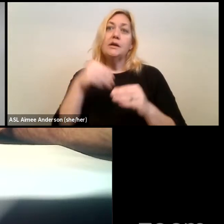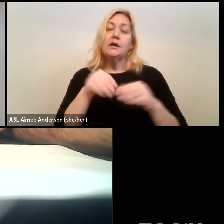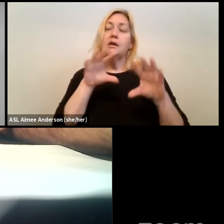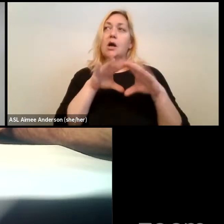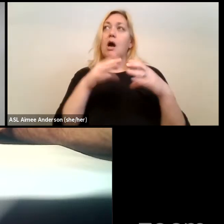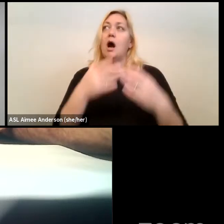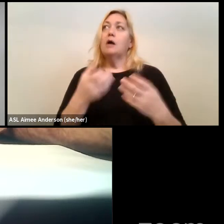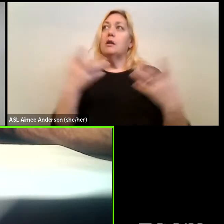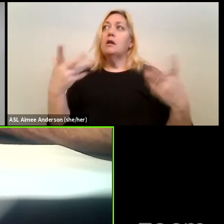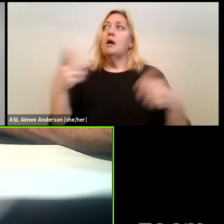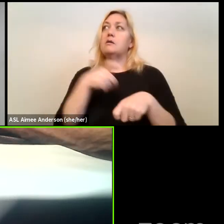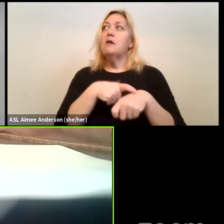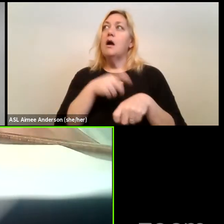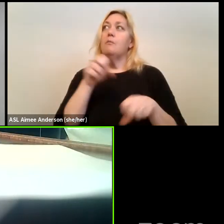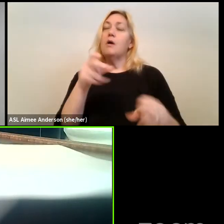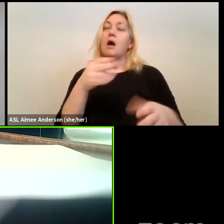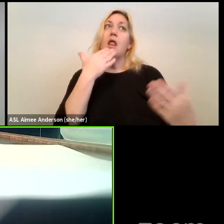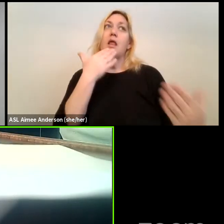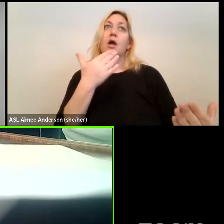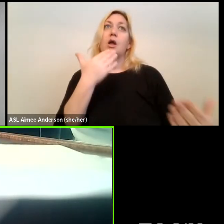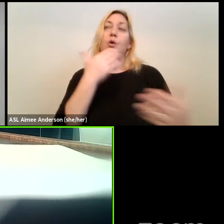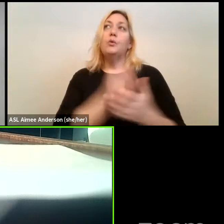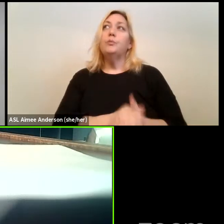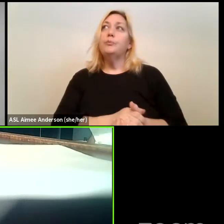time. Right. All right, thank you.